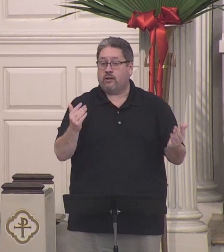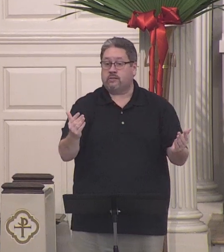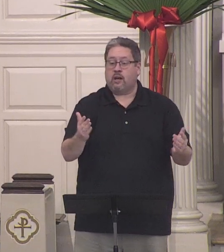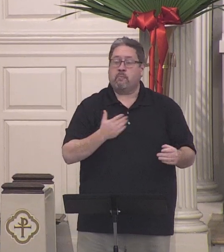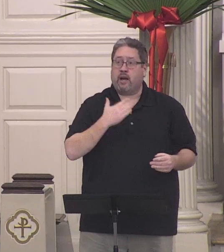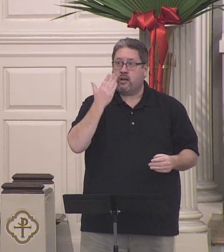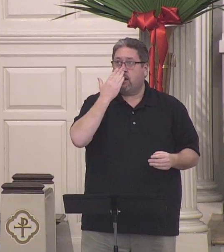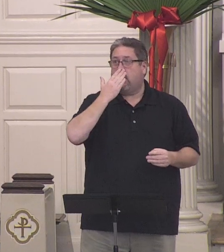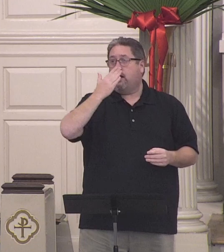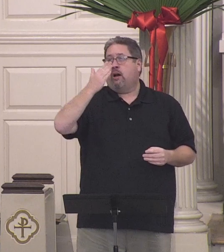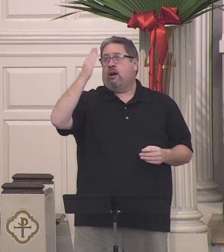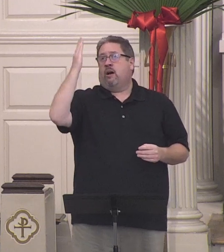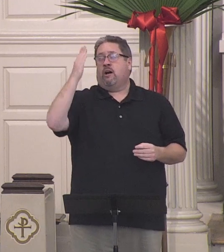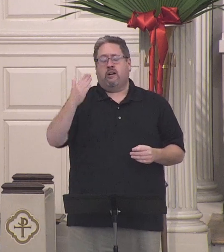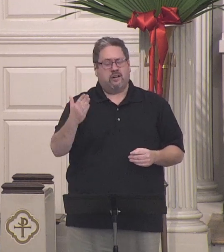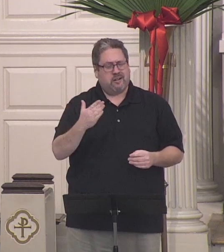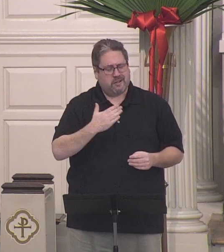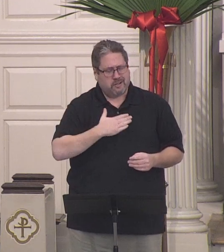My